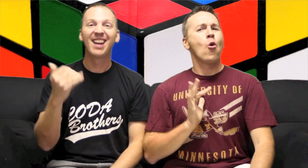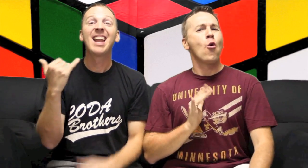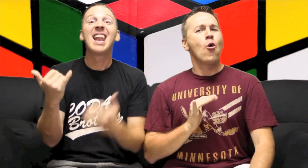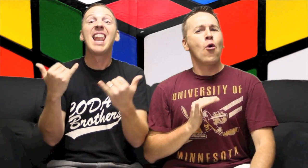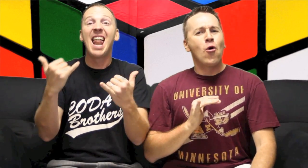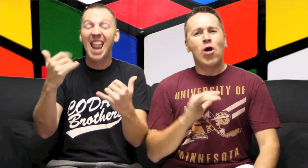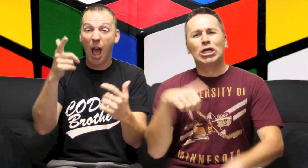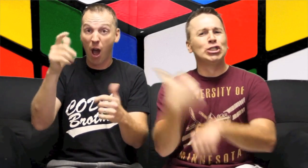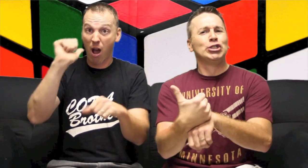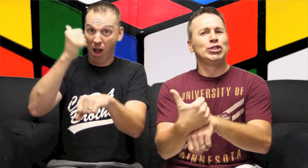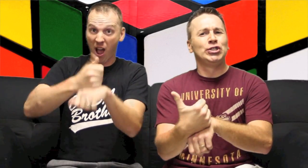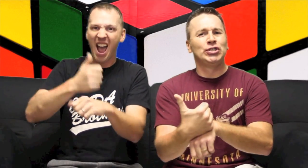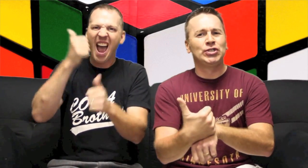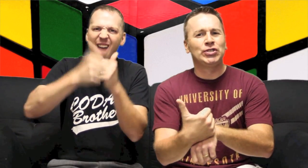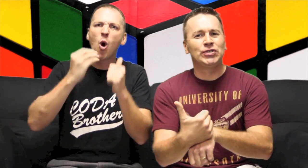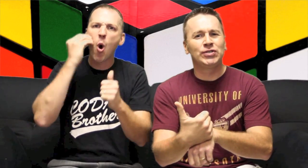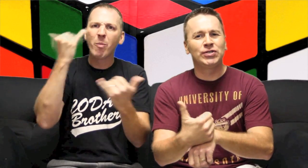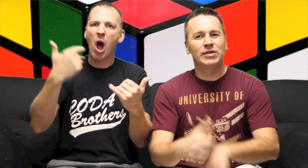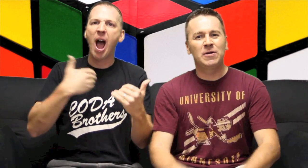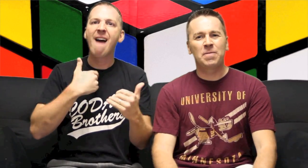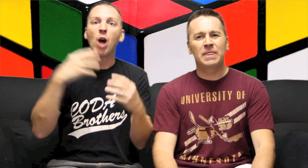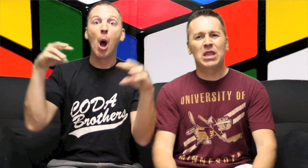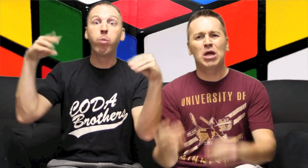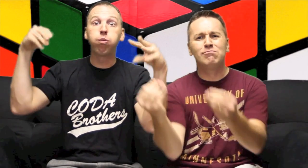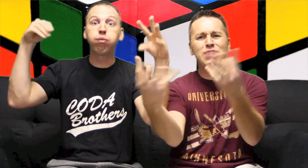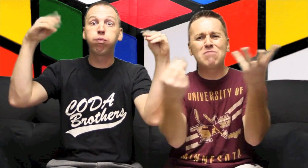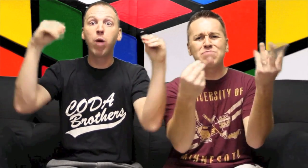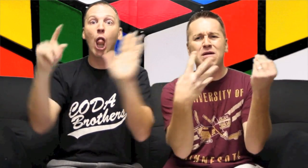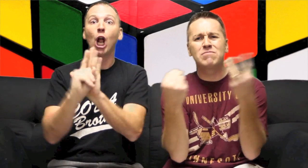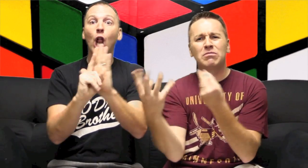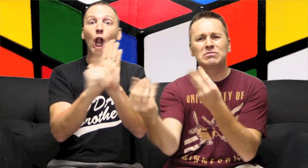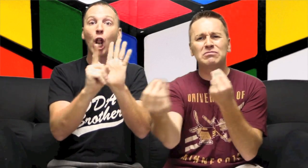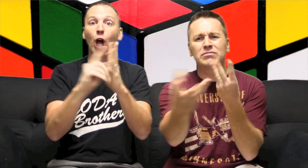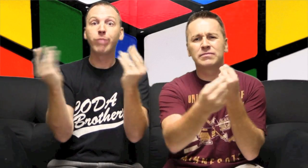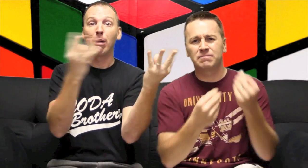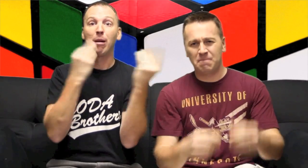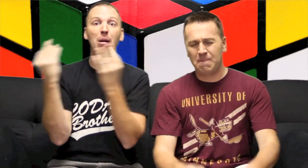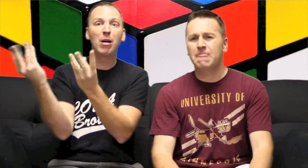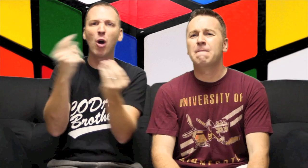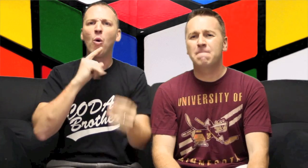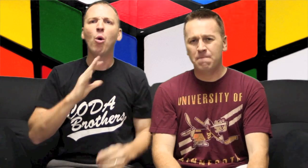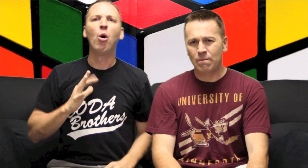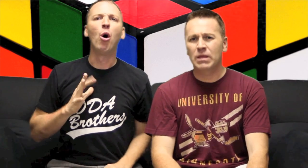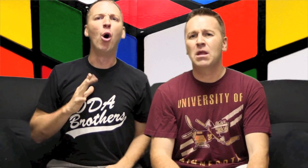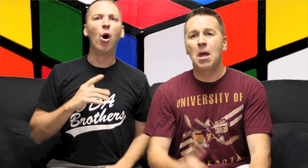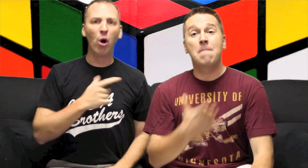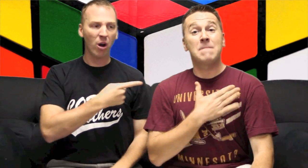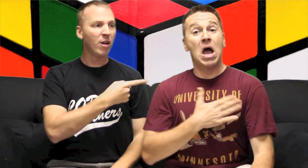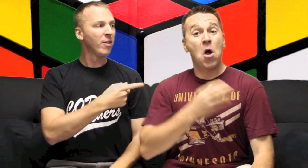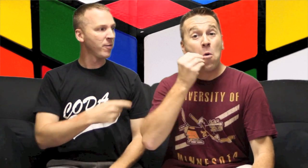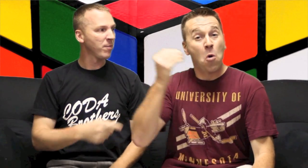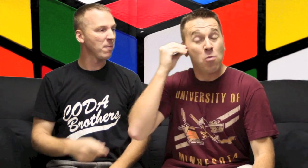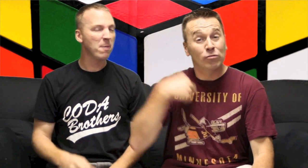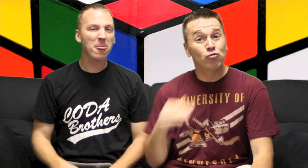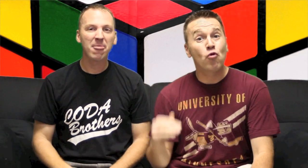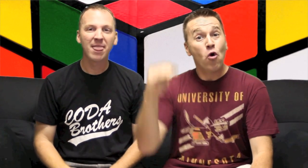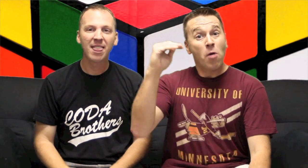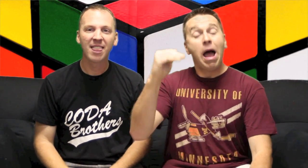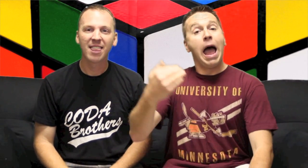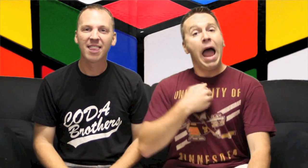beard. Oh, he's like a pirate. So he set that up founded so this company. every deaf home had the ability to have Flashing an alert lights. system. It was so cool. At my house, though, when I grew